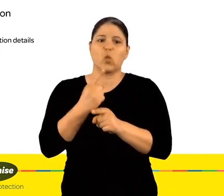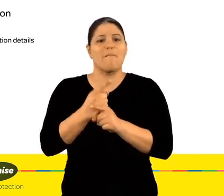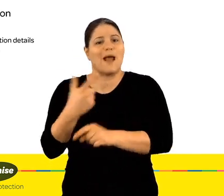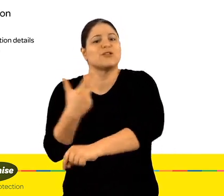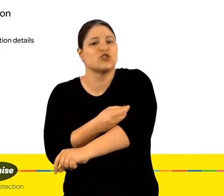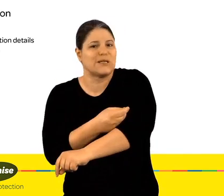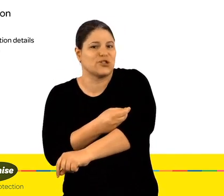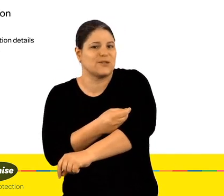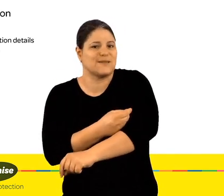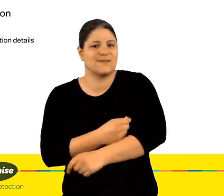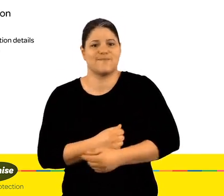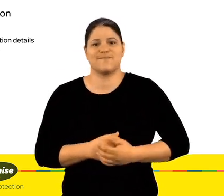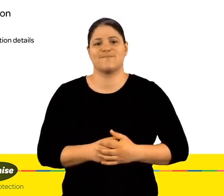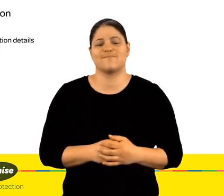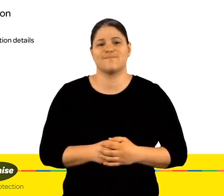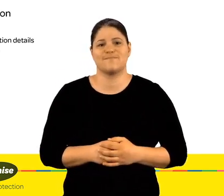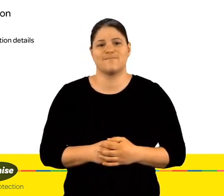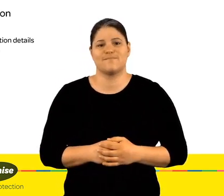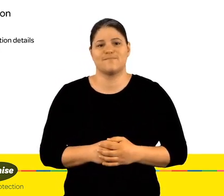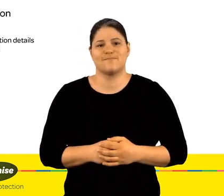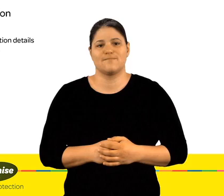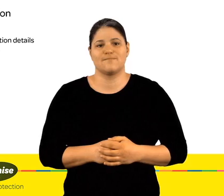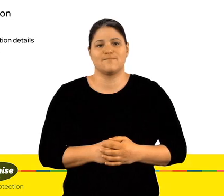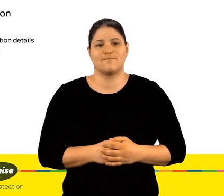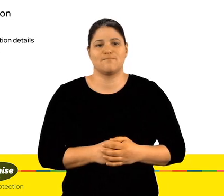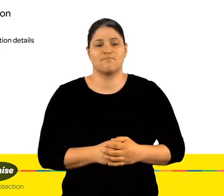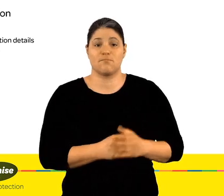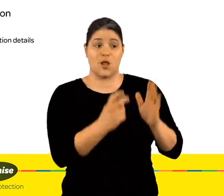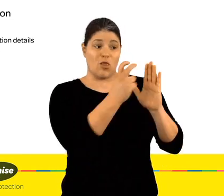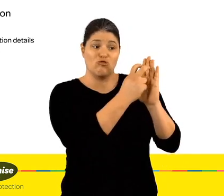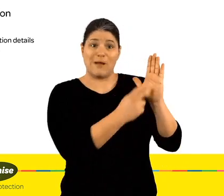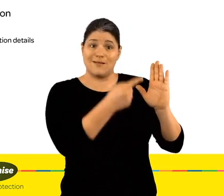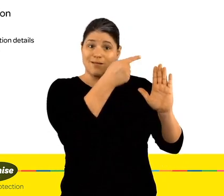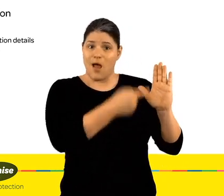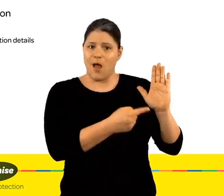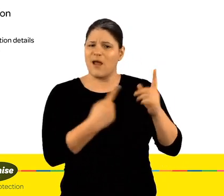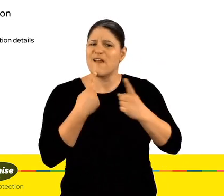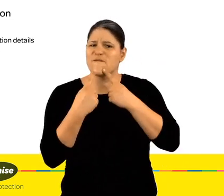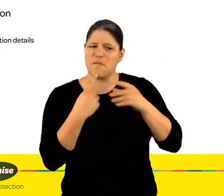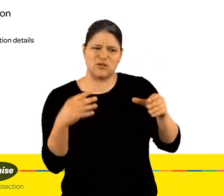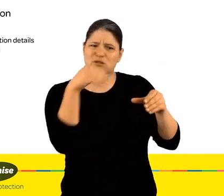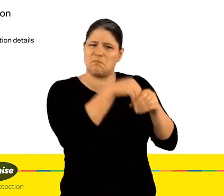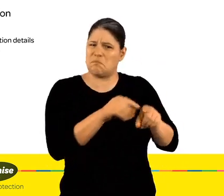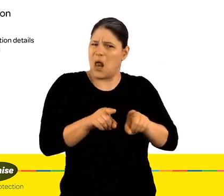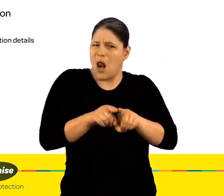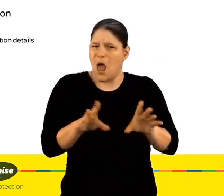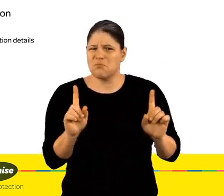Your midwife or doctor will tell you more about the NIR before your baby is born and when they talk with you